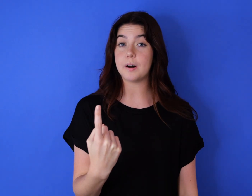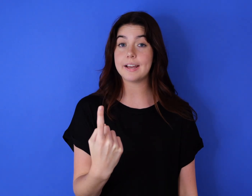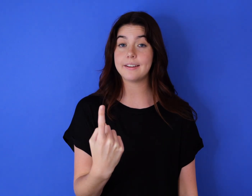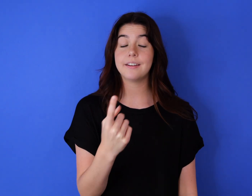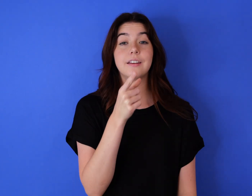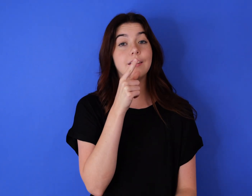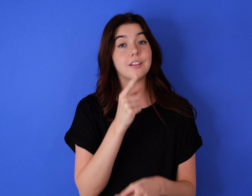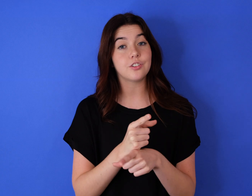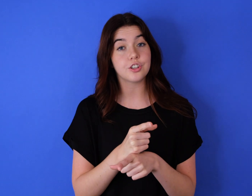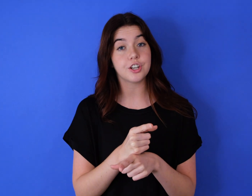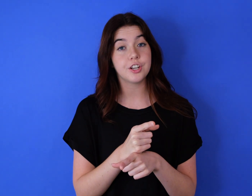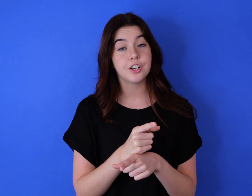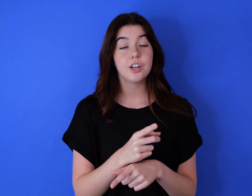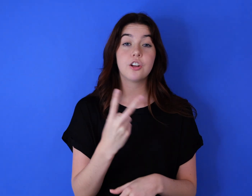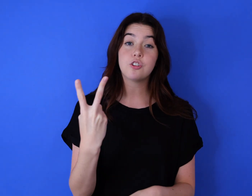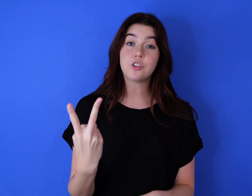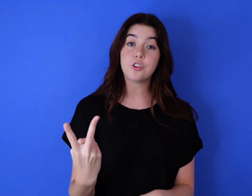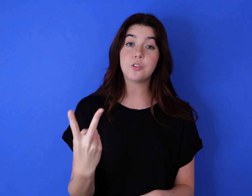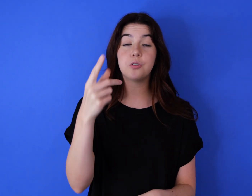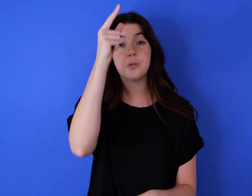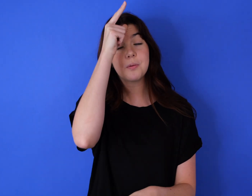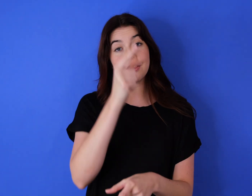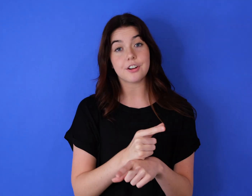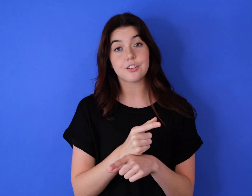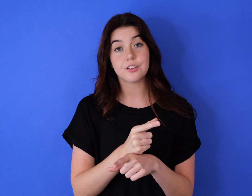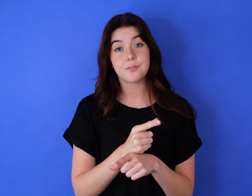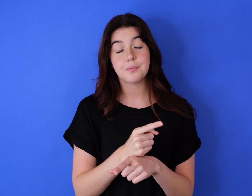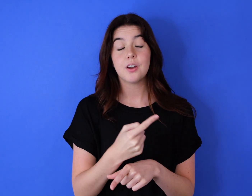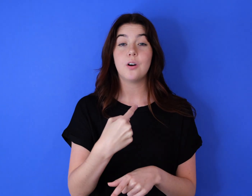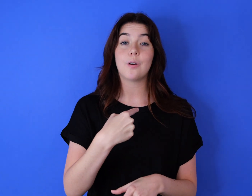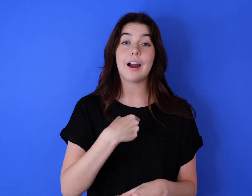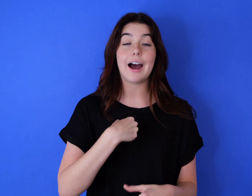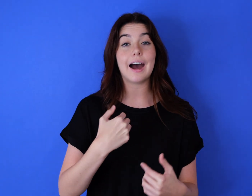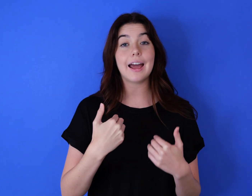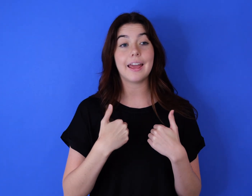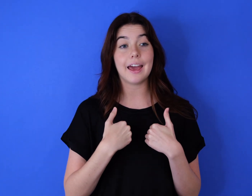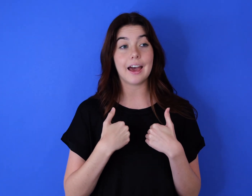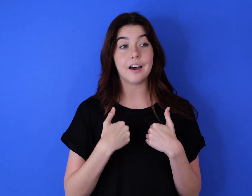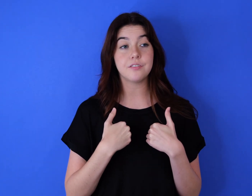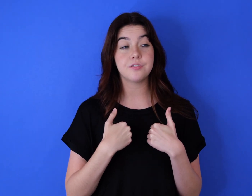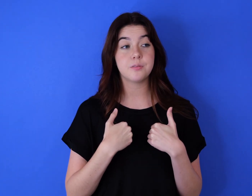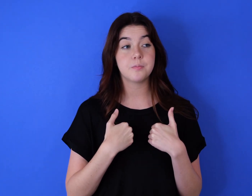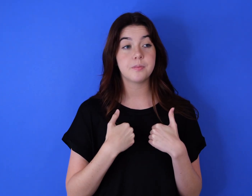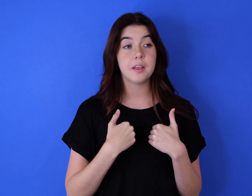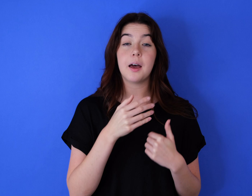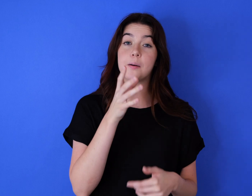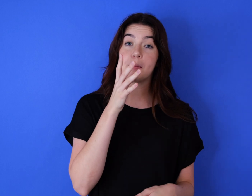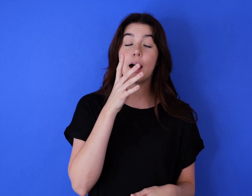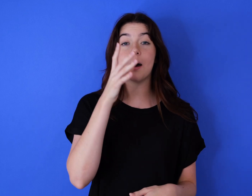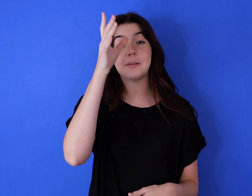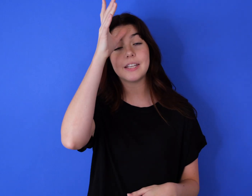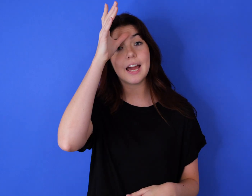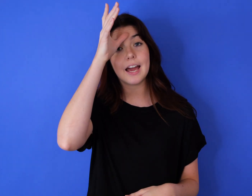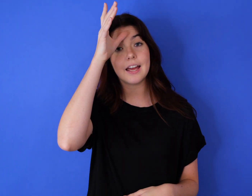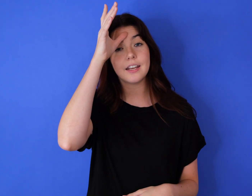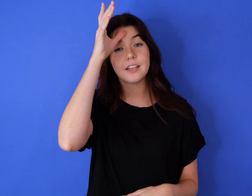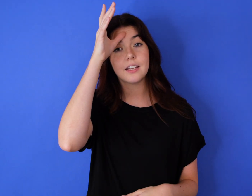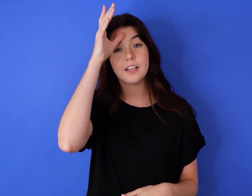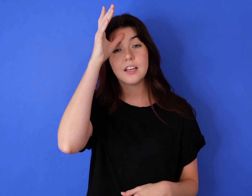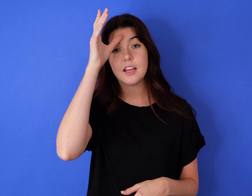one sister, two brothers. Or I have a mom, a dad,